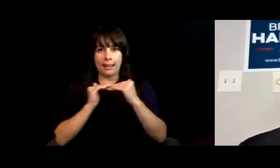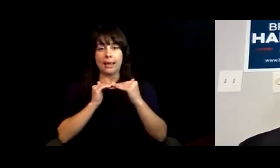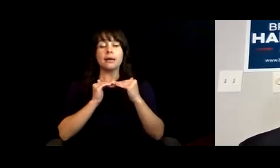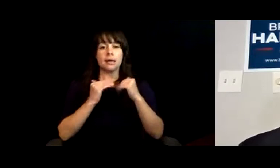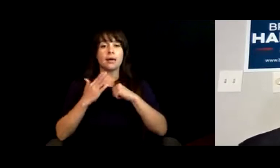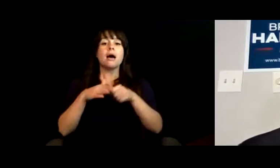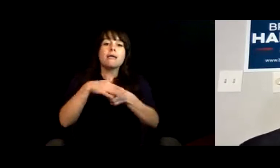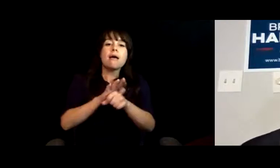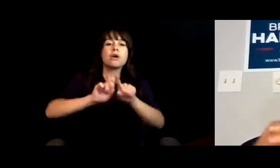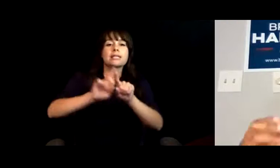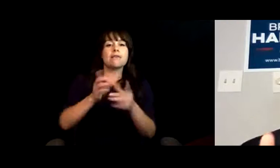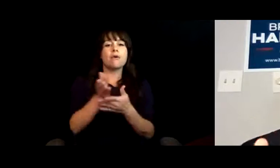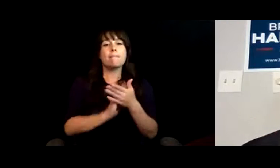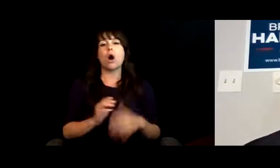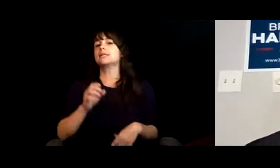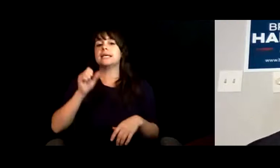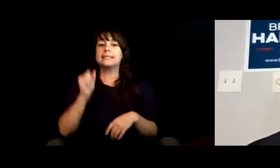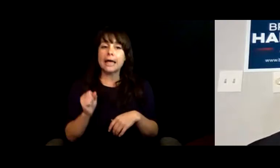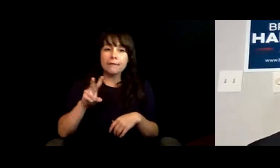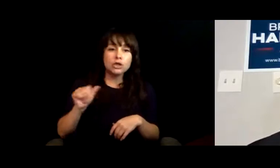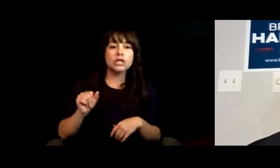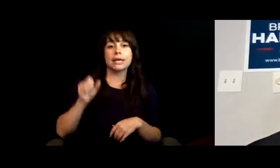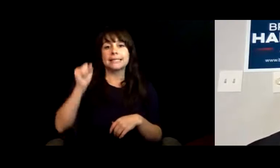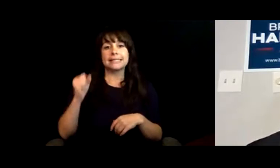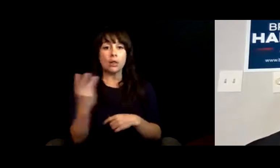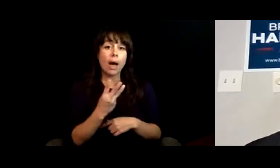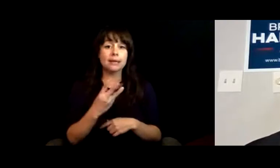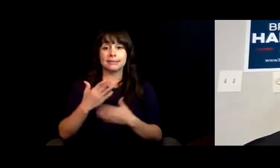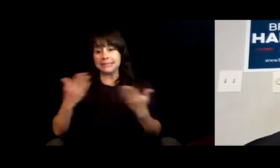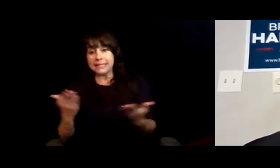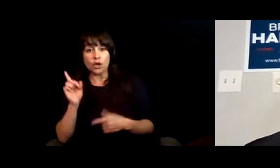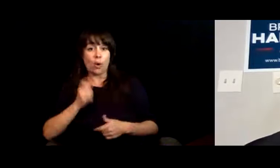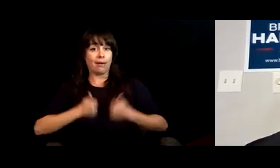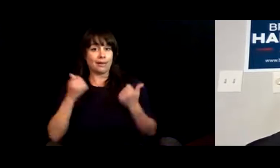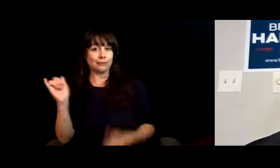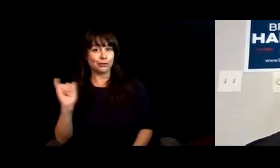Southern Virginia, Southwest Virginia, and of course, right here in our area as well.